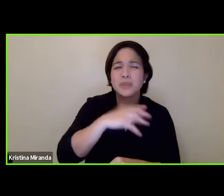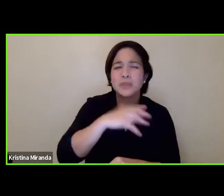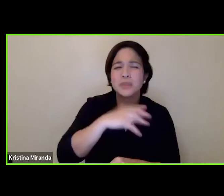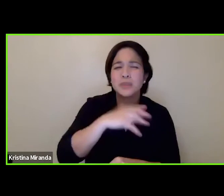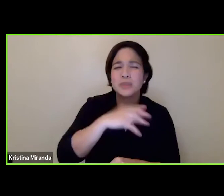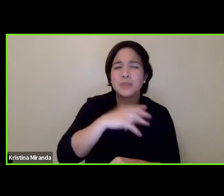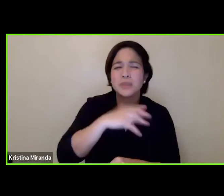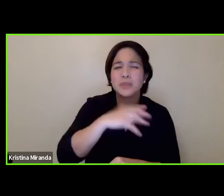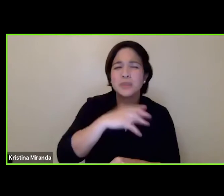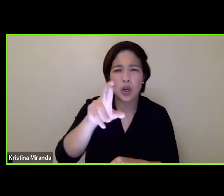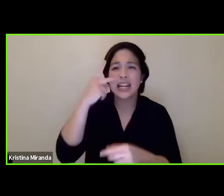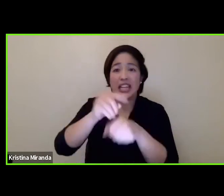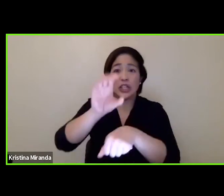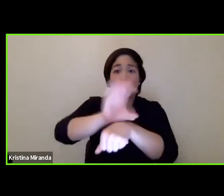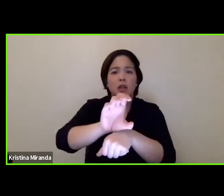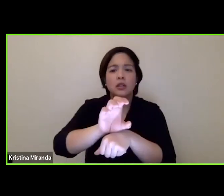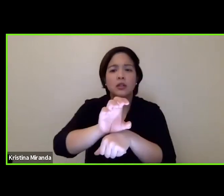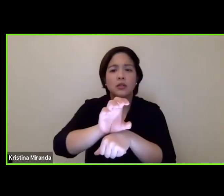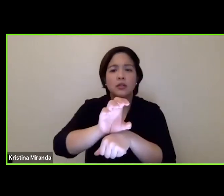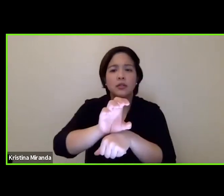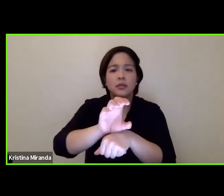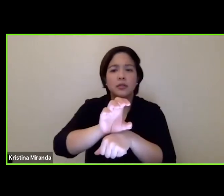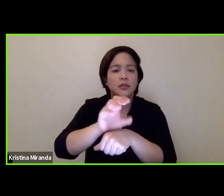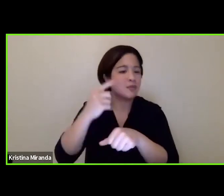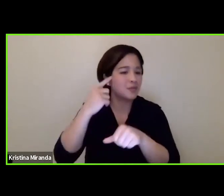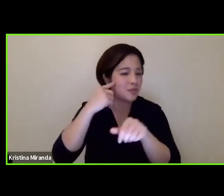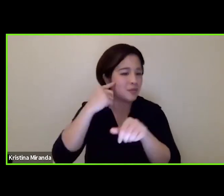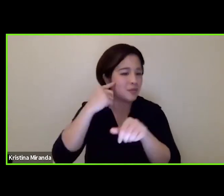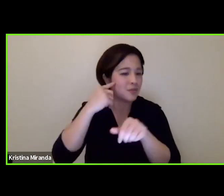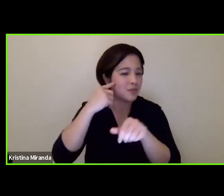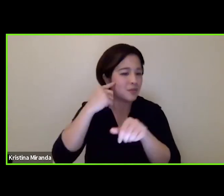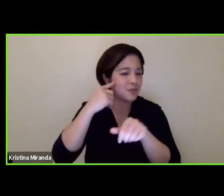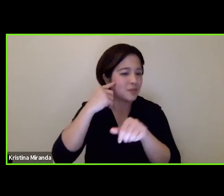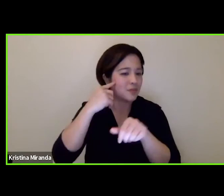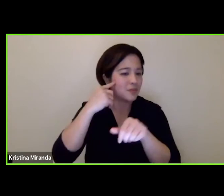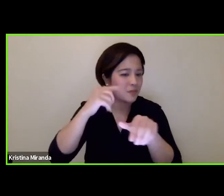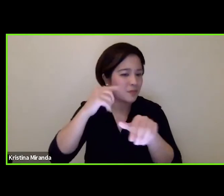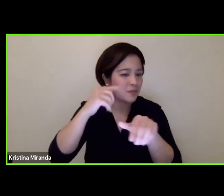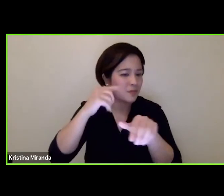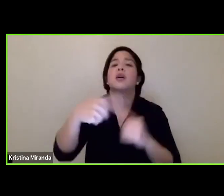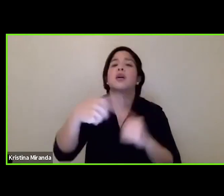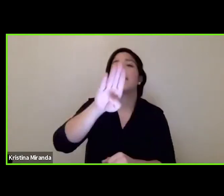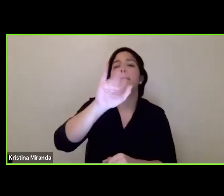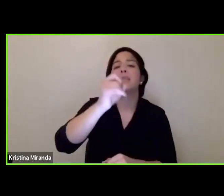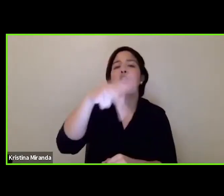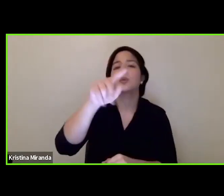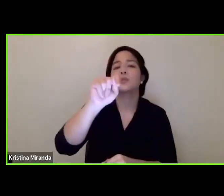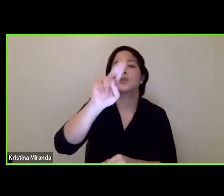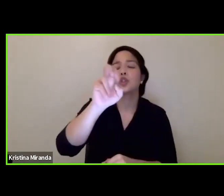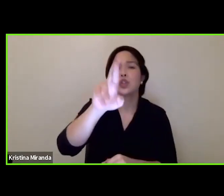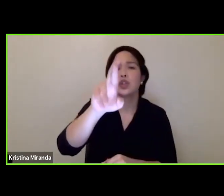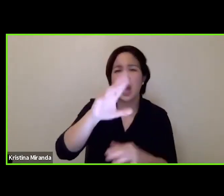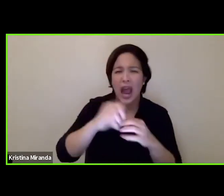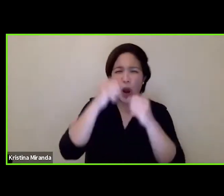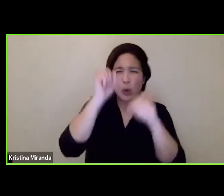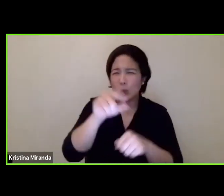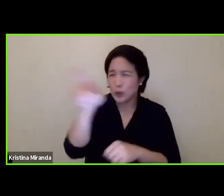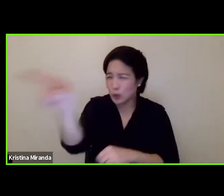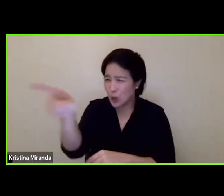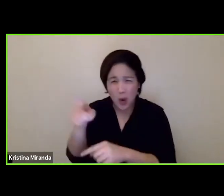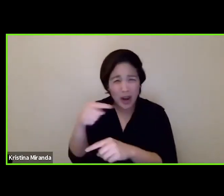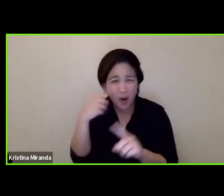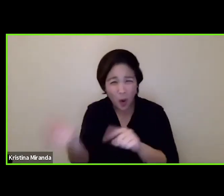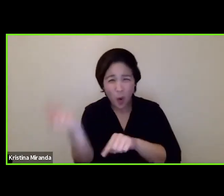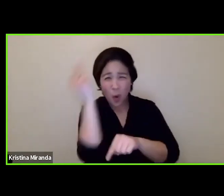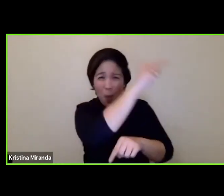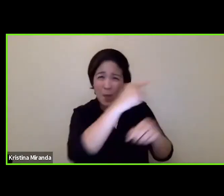Black soldiers, some of whom he personally knew. How could you go over there and fight for this filthy rag, the red, white, and blue? How